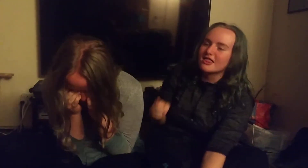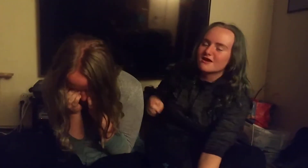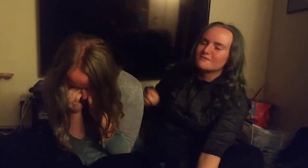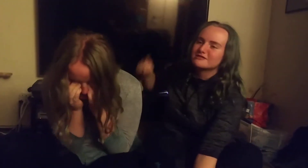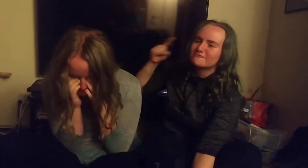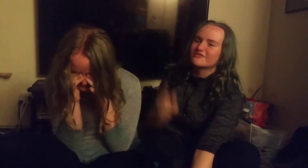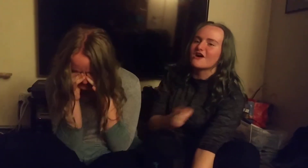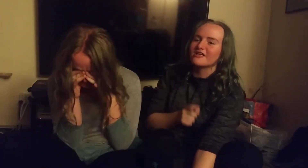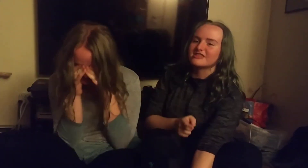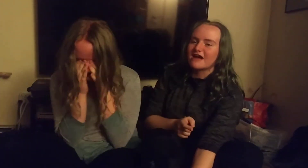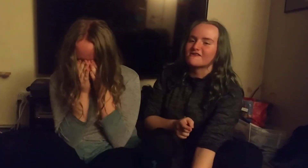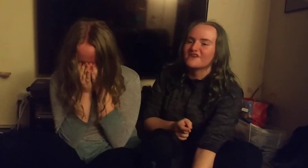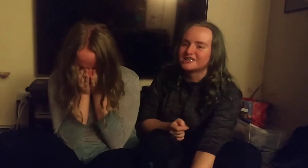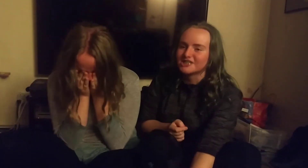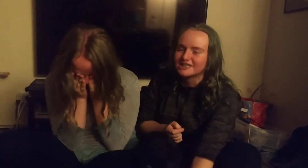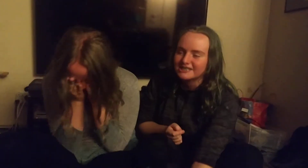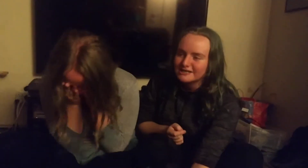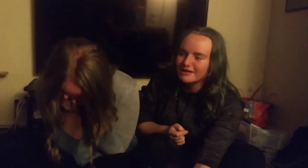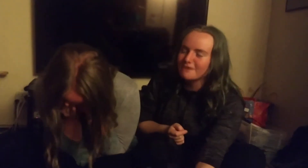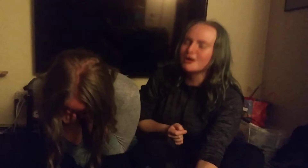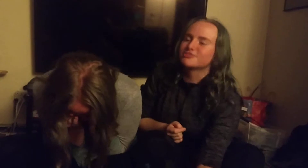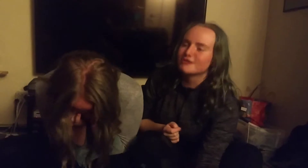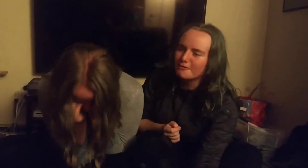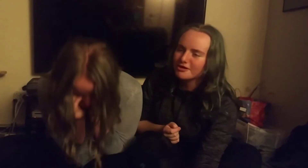dollar was worth all this aggravation. But I went through with it